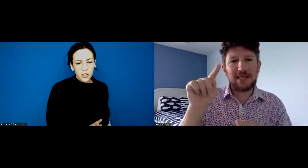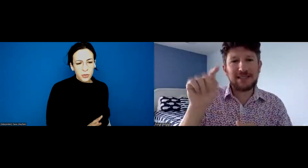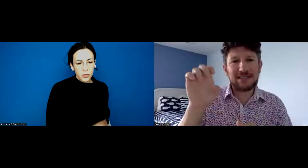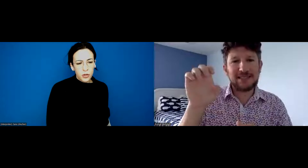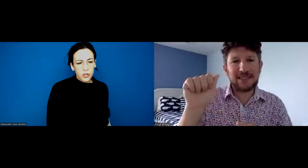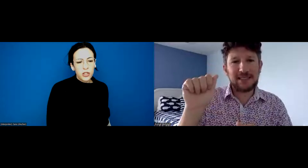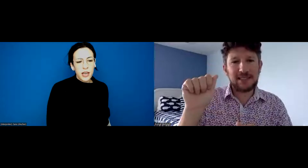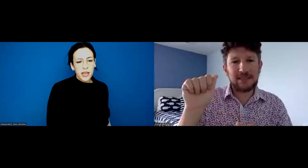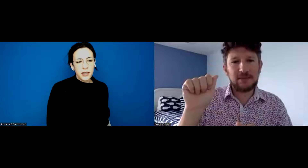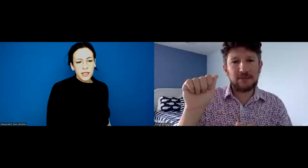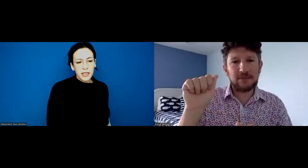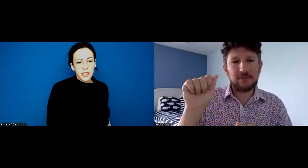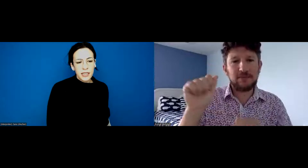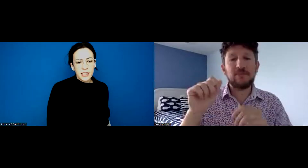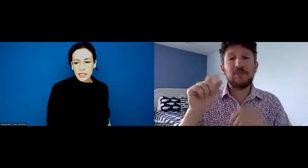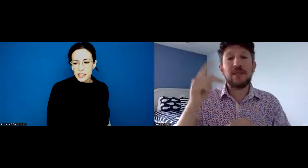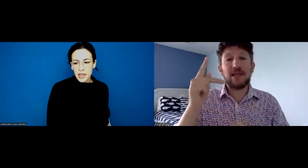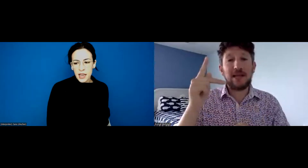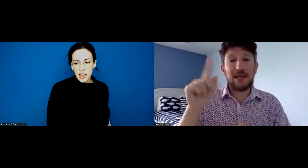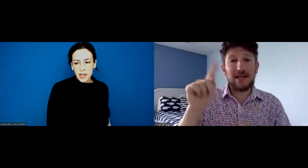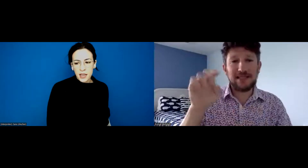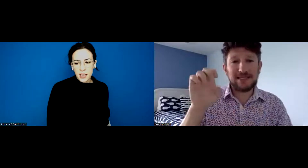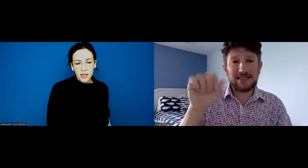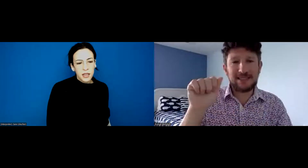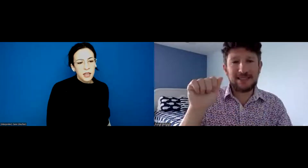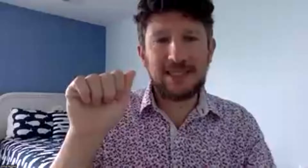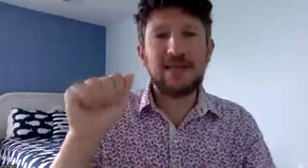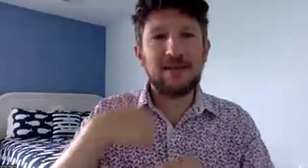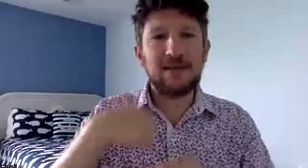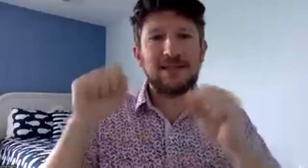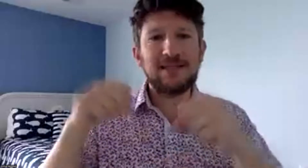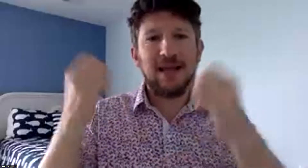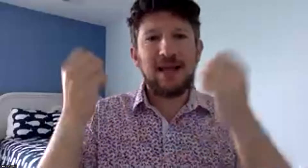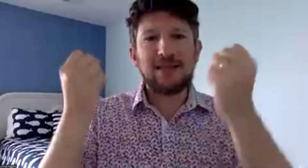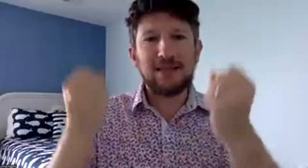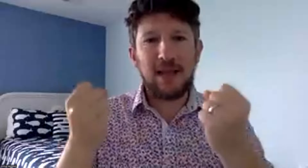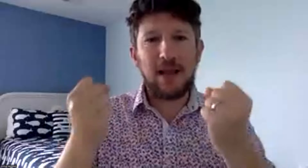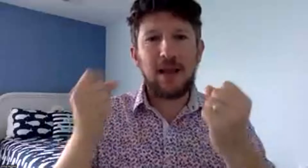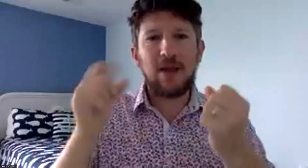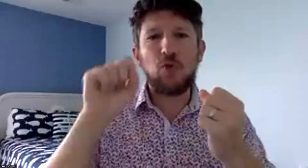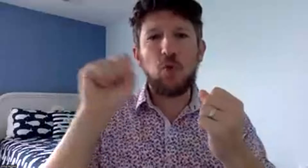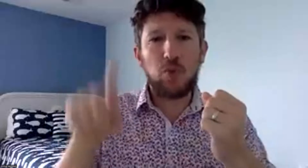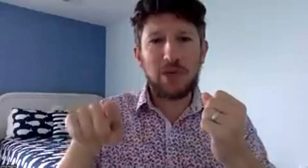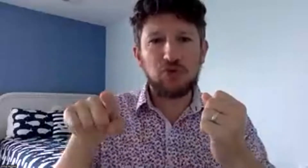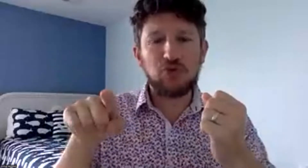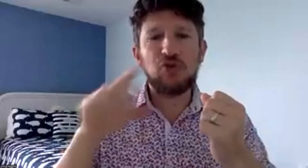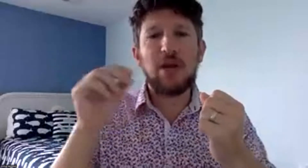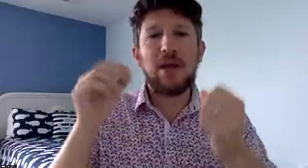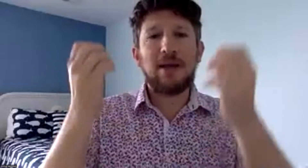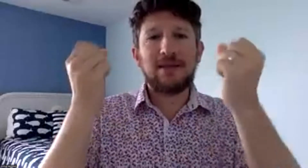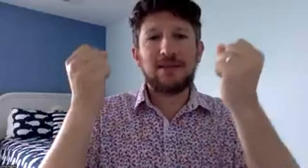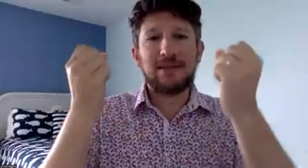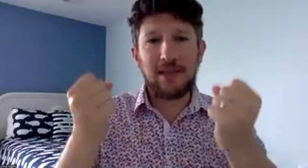it's a different approach than the KTEA. The KTEA can